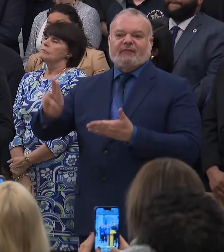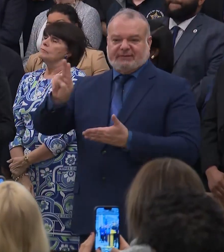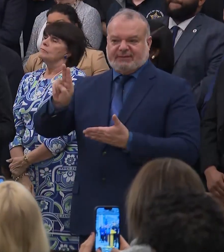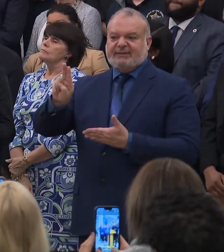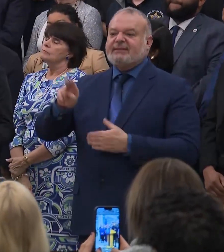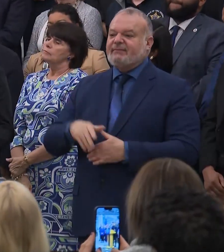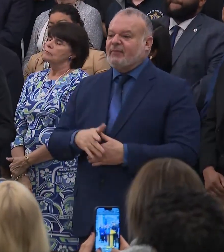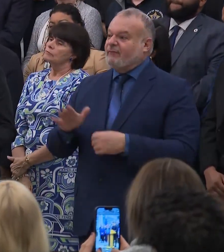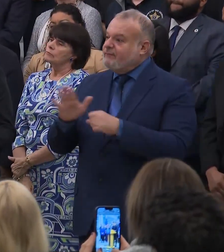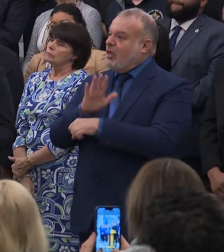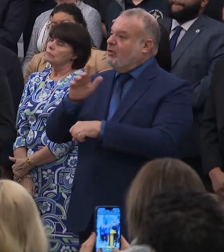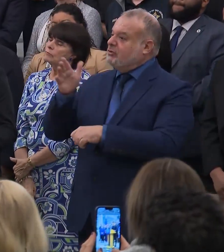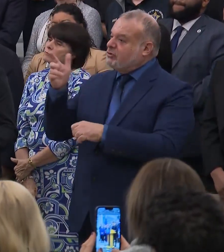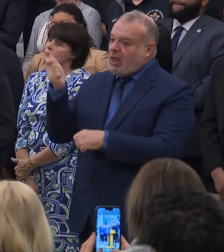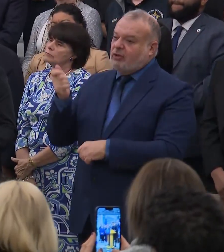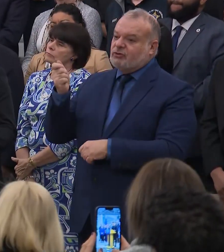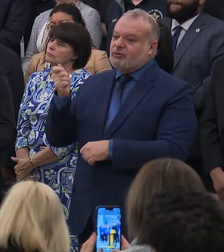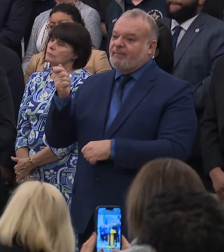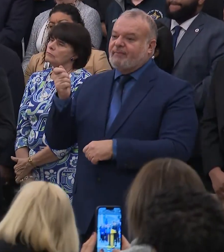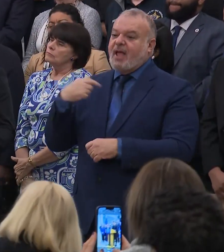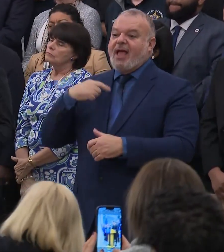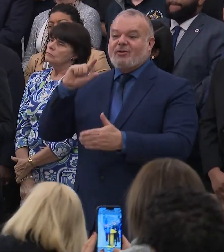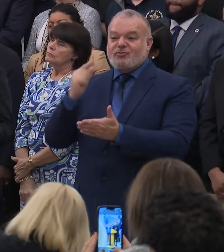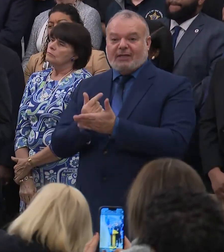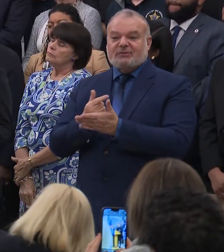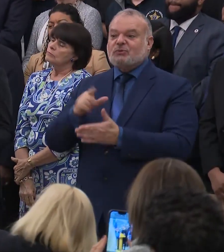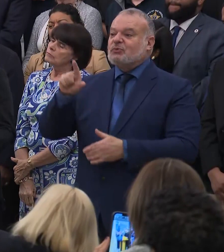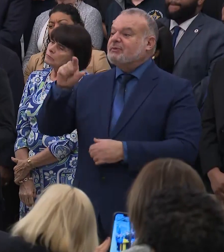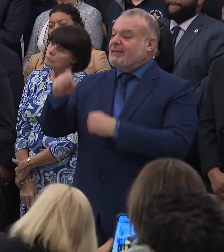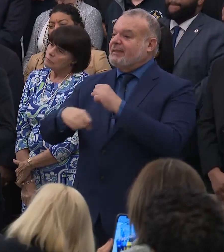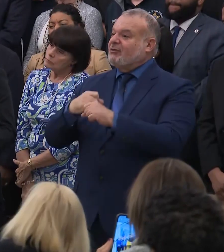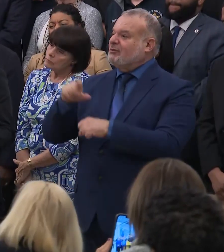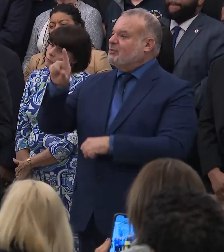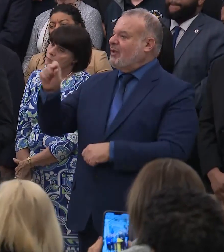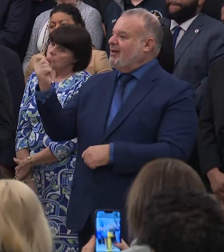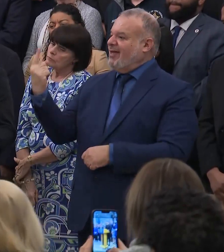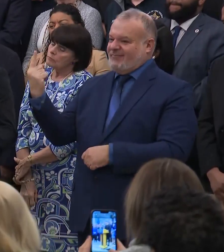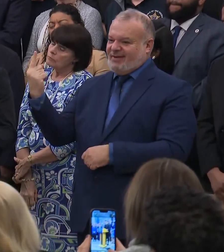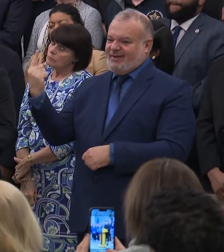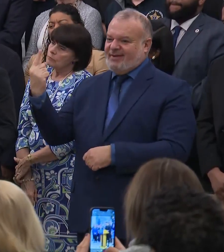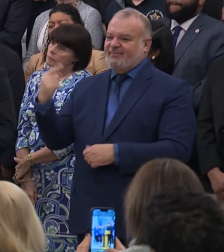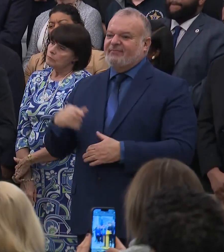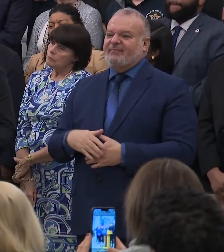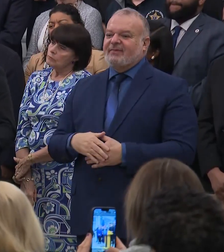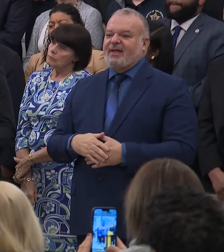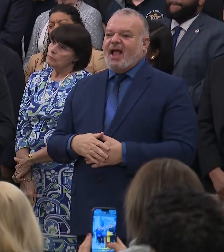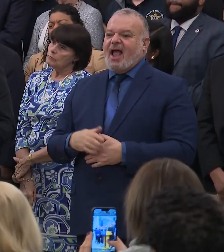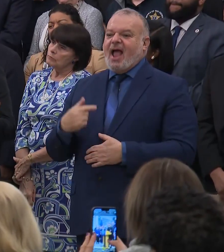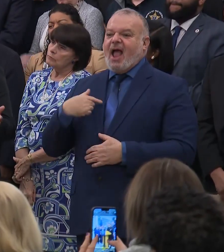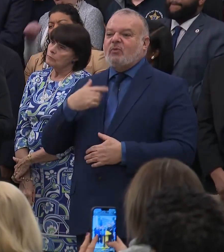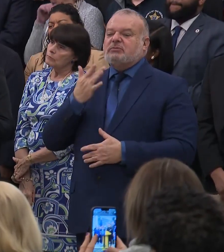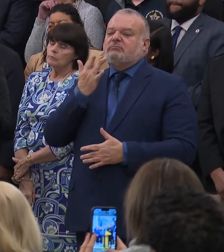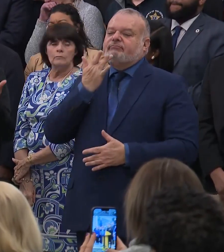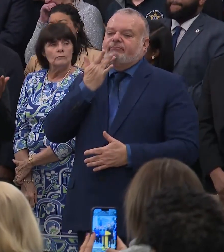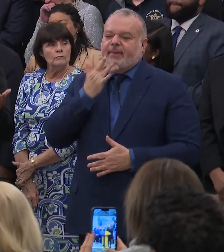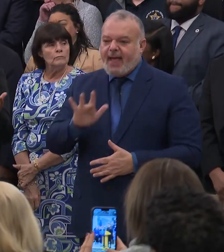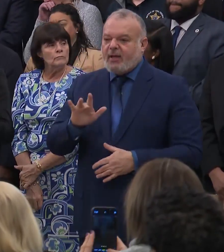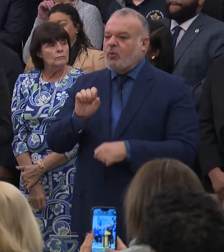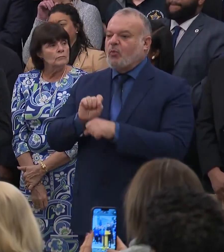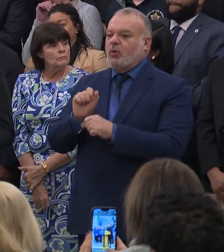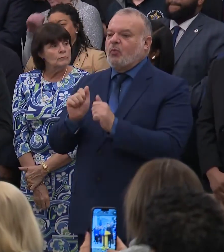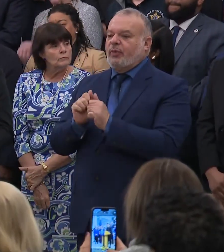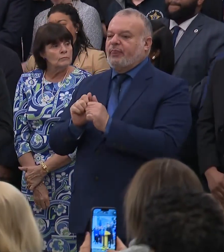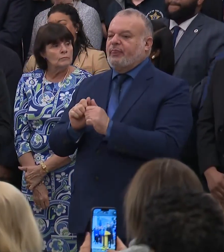So I graduated there in 2011. I was also fortunate to have worked and met Ryan Arias, Dominguez, and